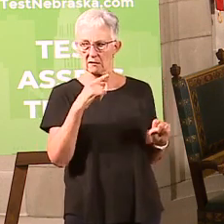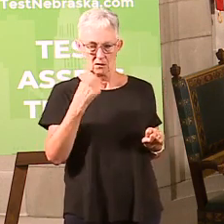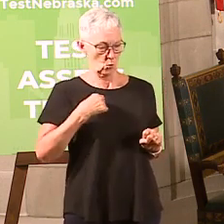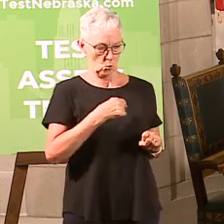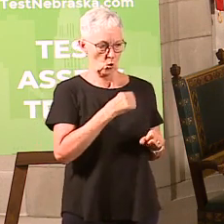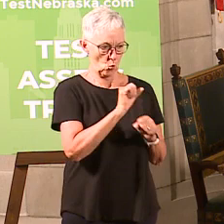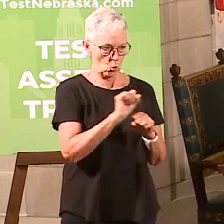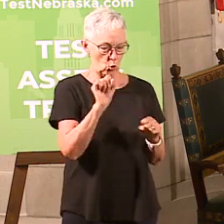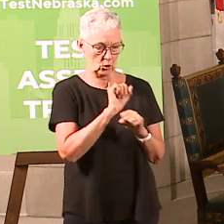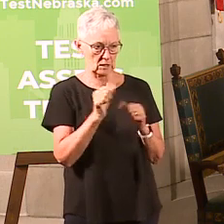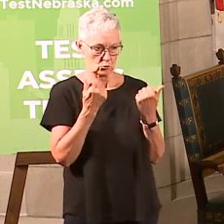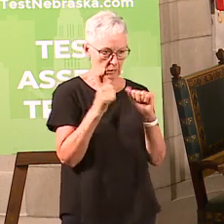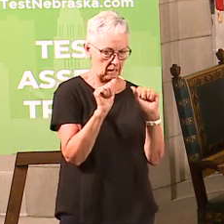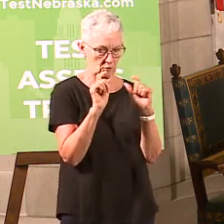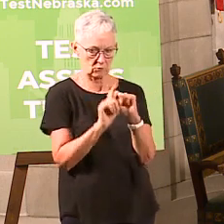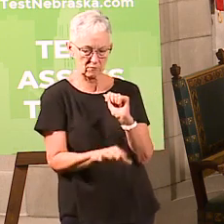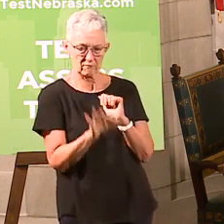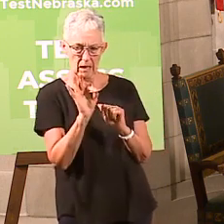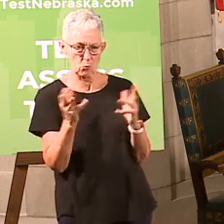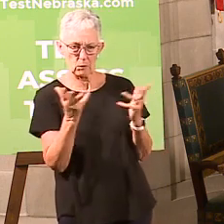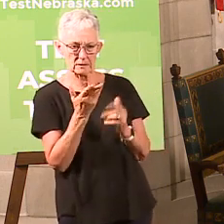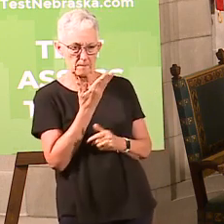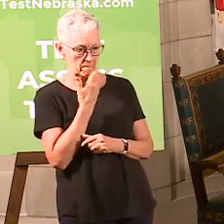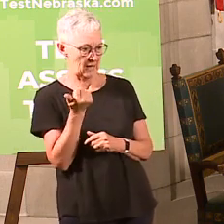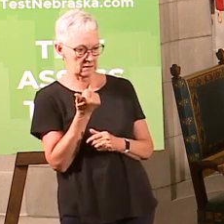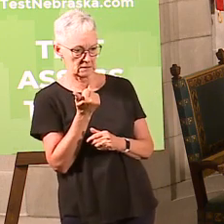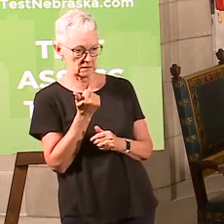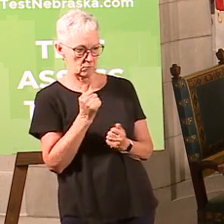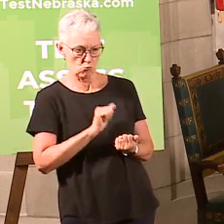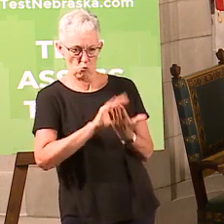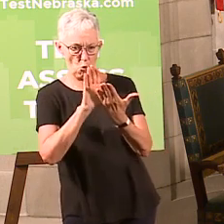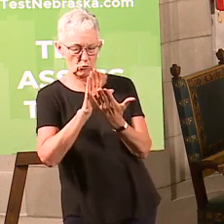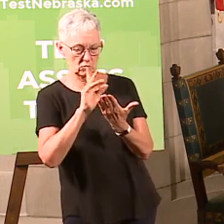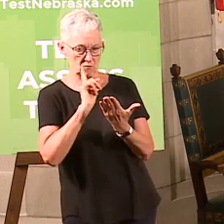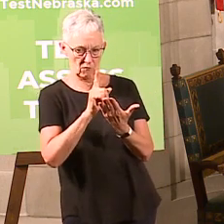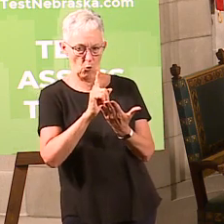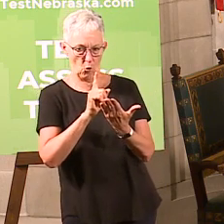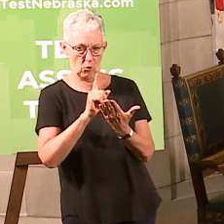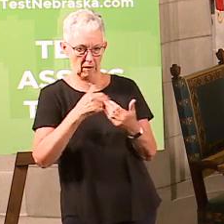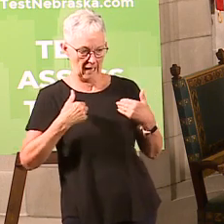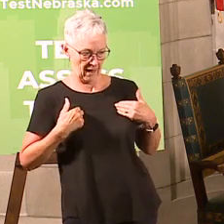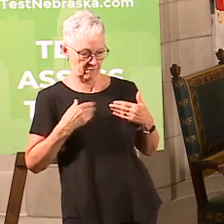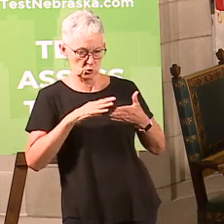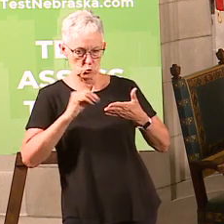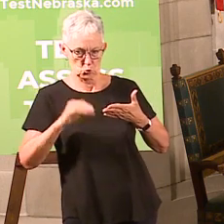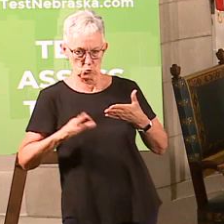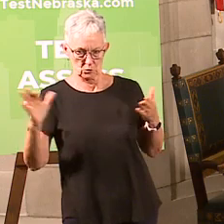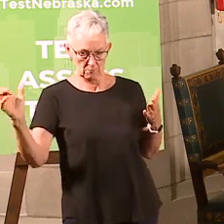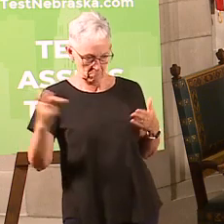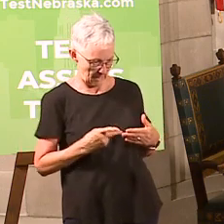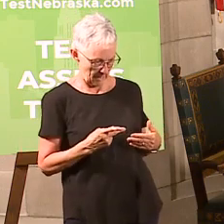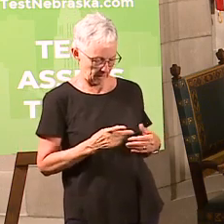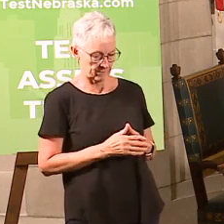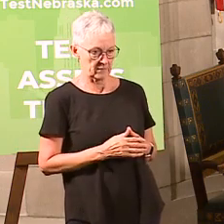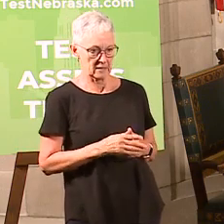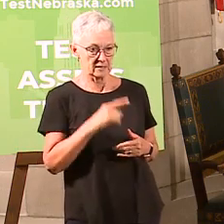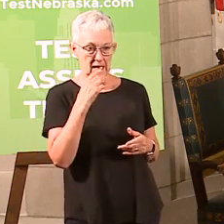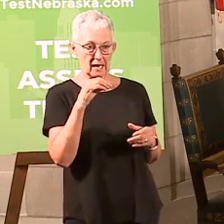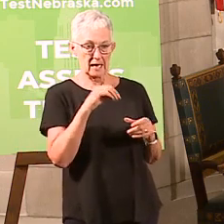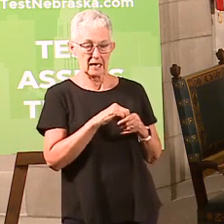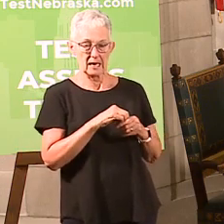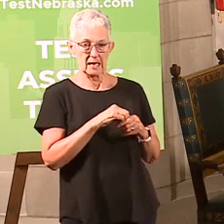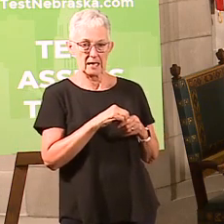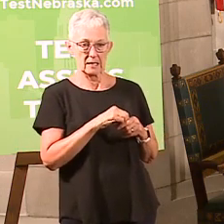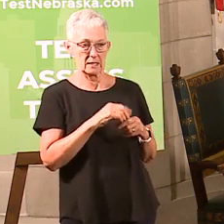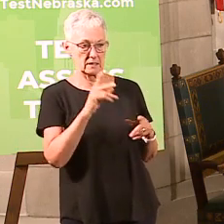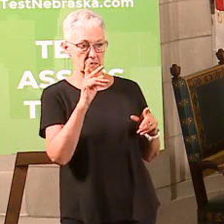trying to find out what the right answer is. What I have found out in higher ed right now, there are kind of three types of leaders. There are those that are paralyzed by